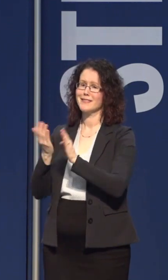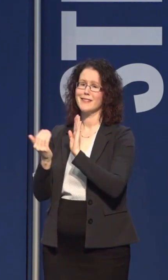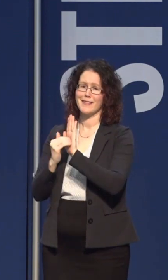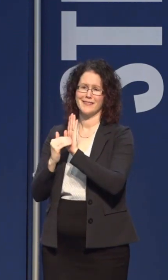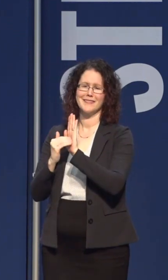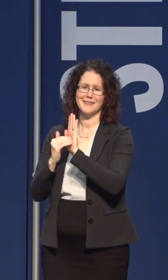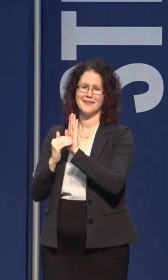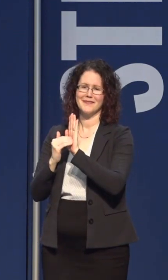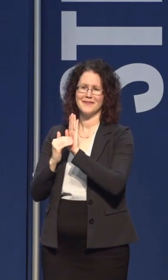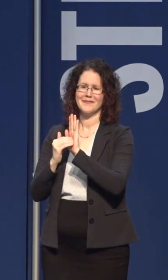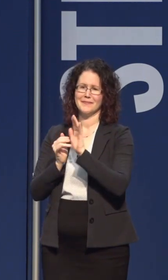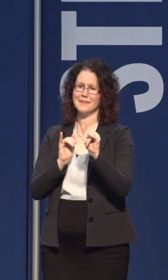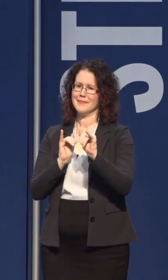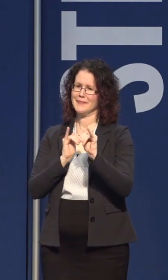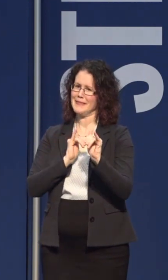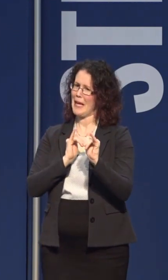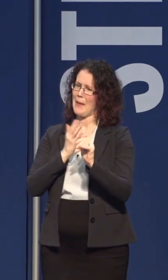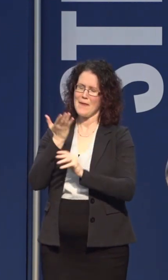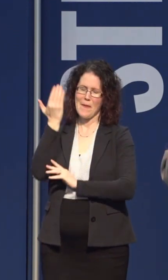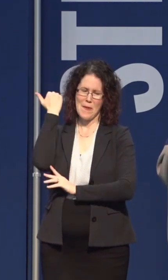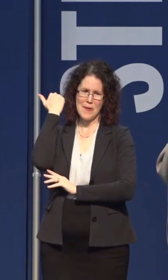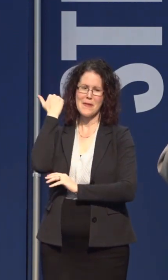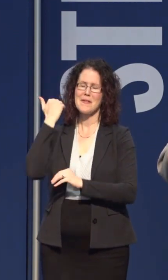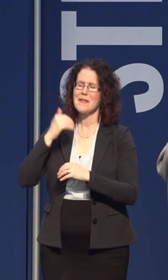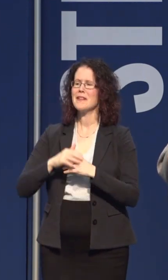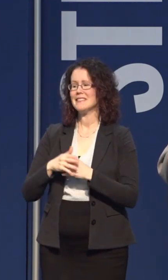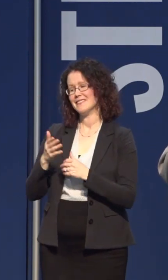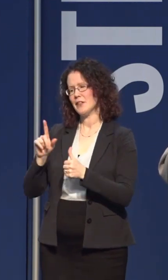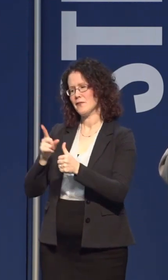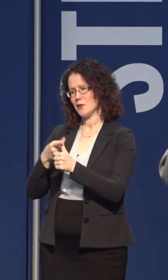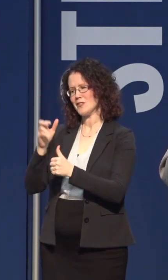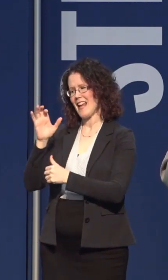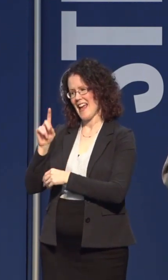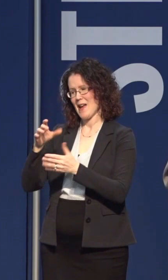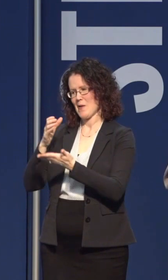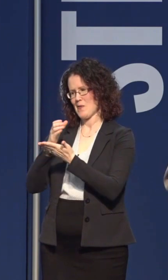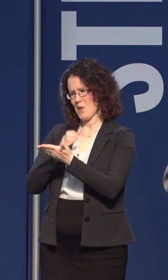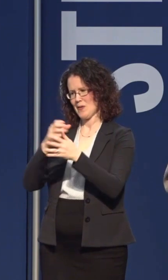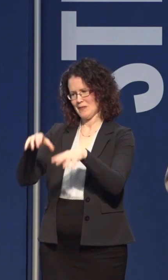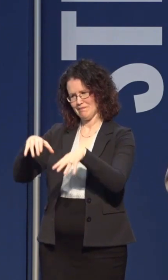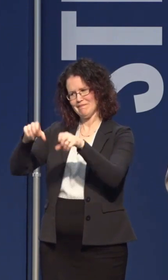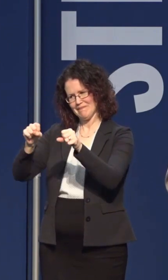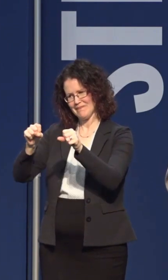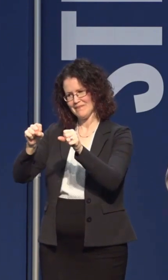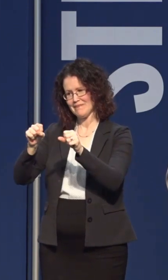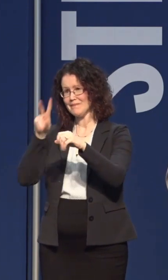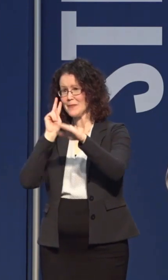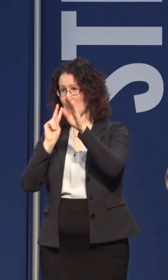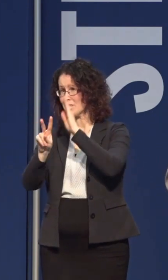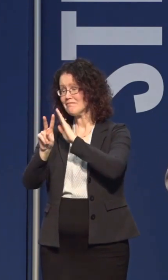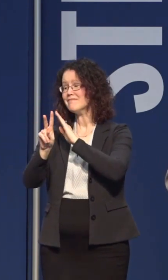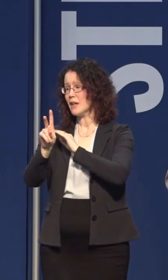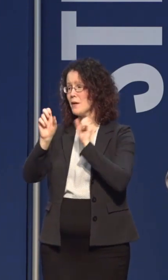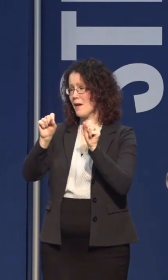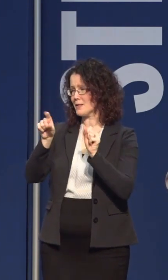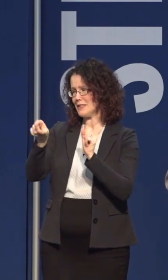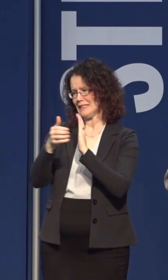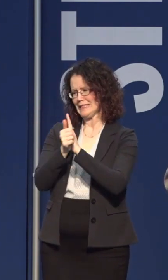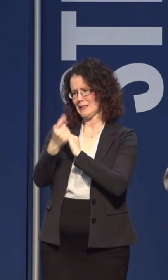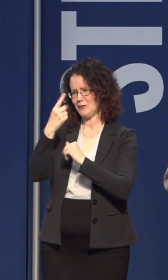simple. Take a first aid course, because you never know, someday you'll need to use those skills when you least expect